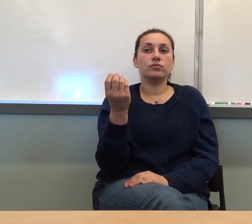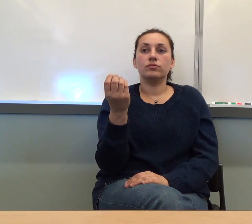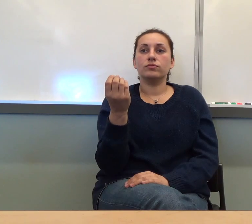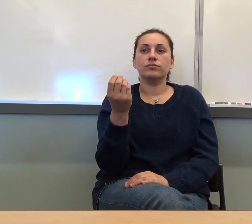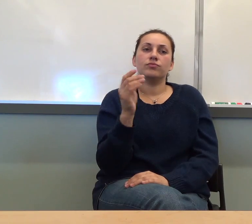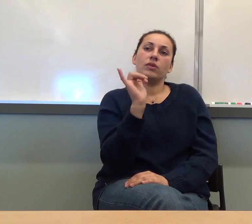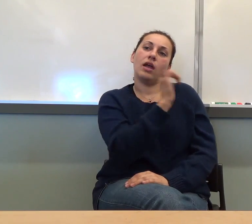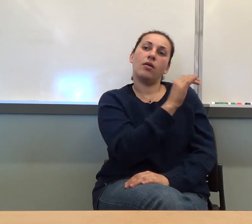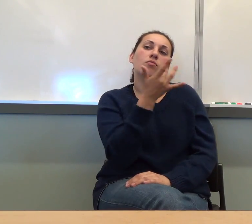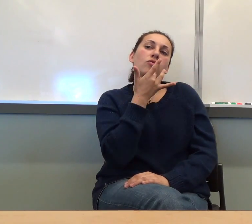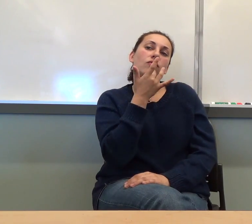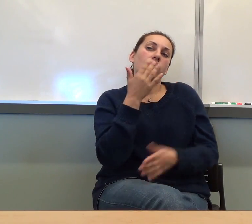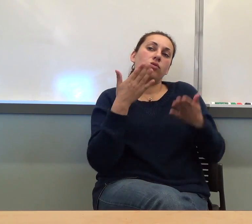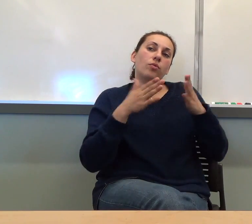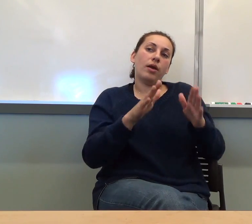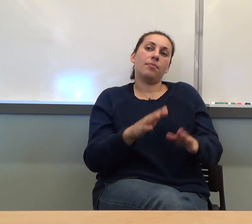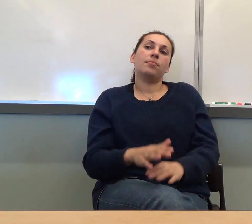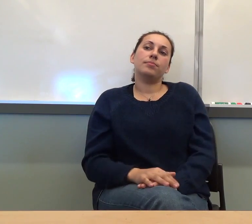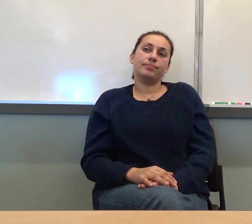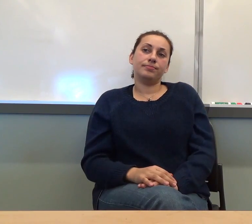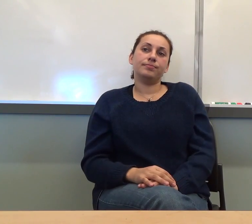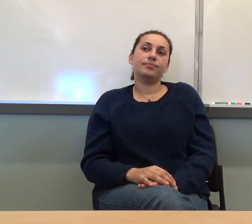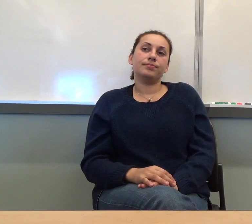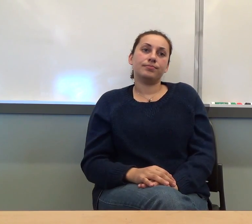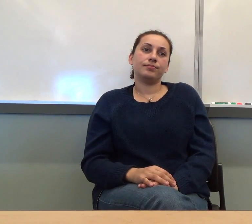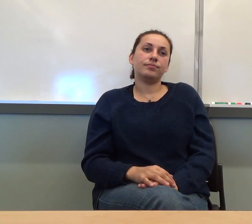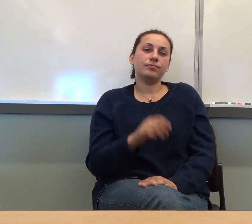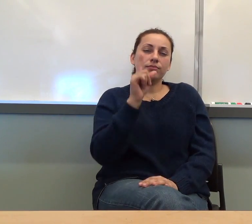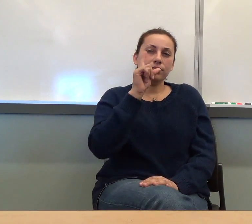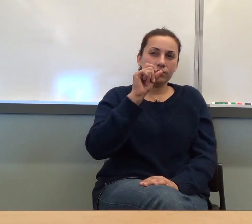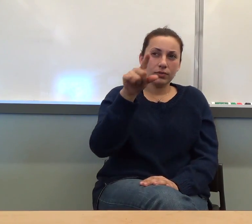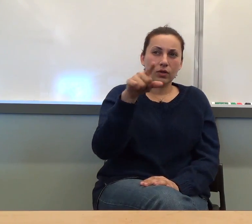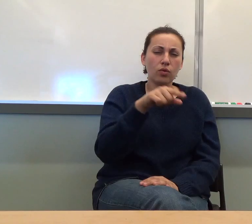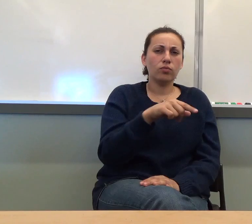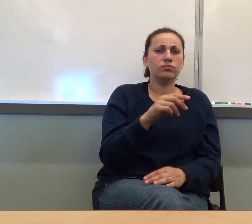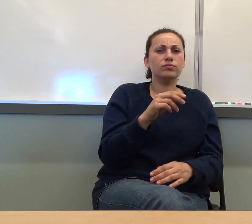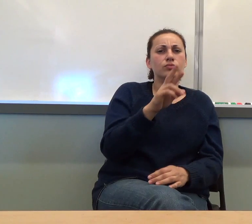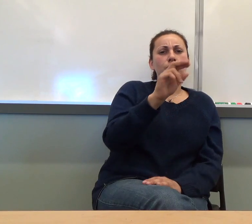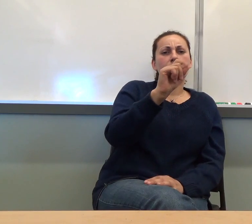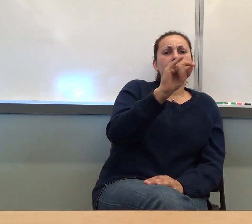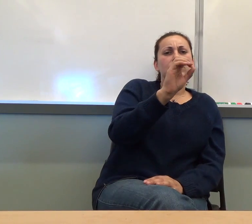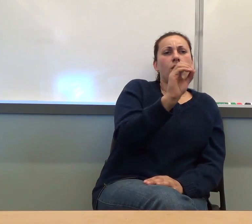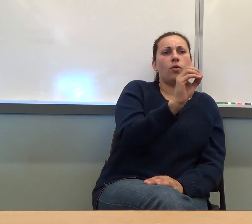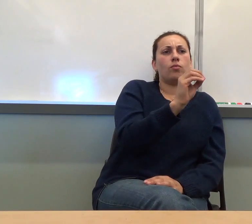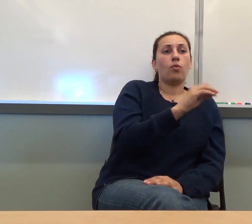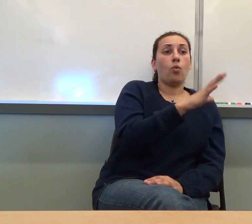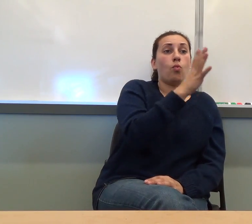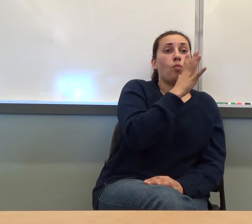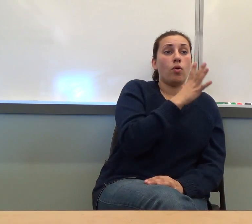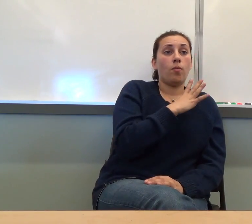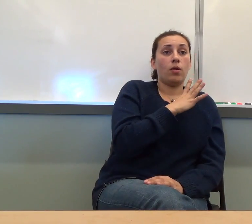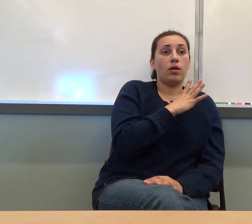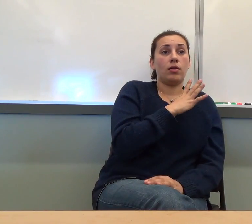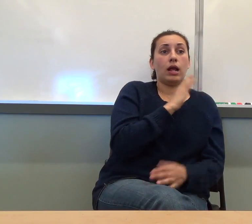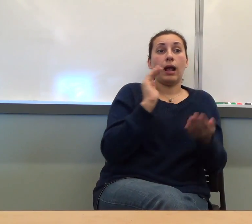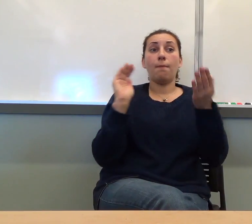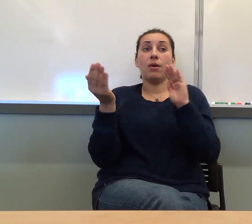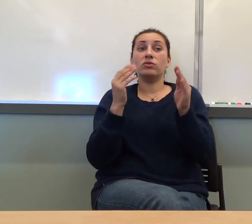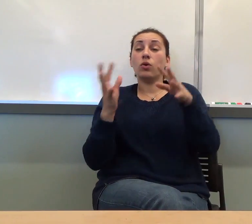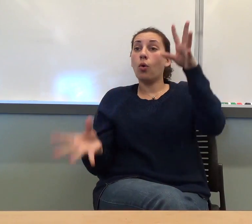one. Then they ask you about the ratio of women to the total number of people in the class. Oh my goodness, you have to do an addition to